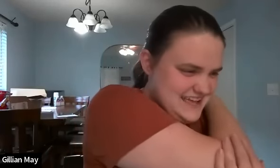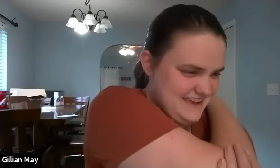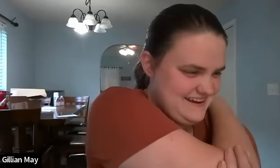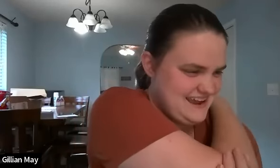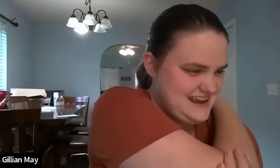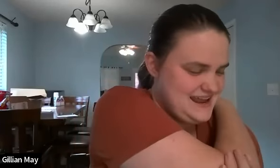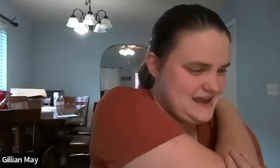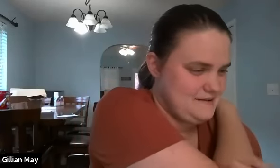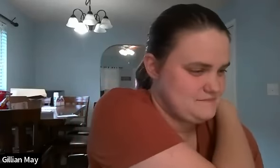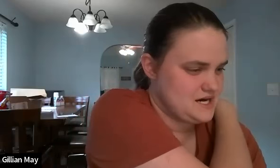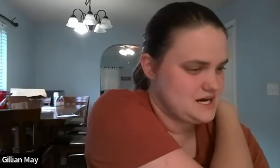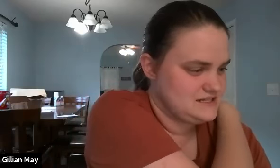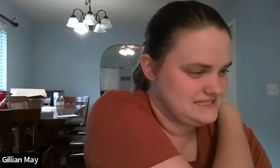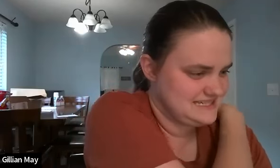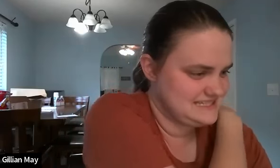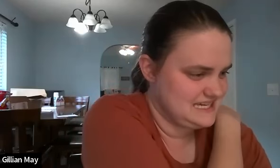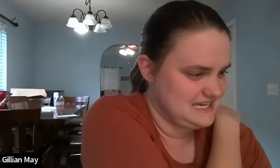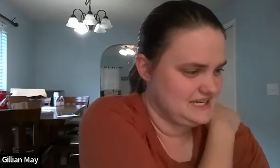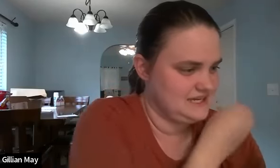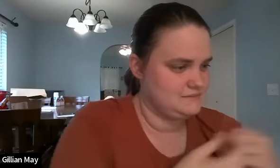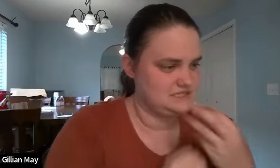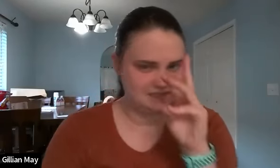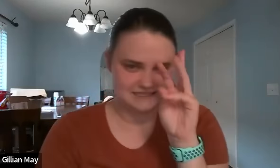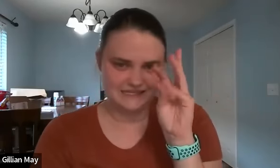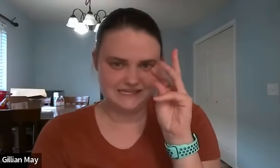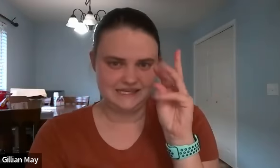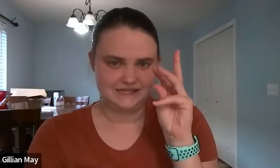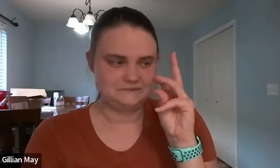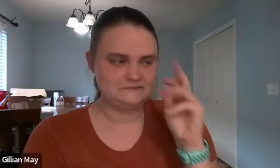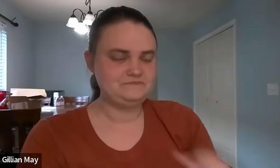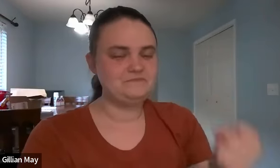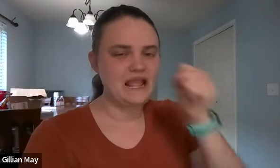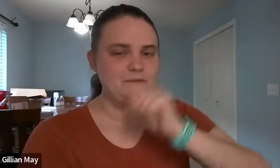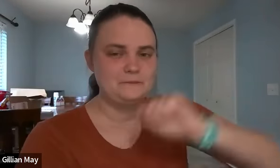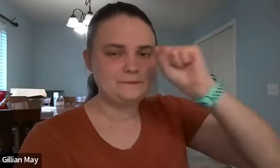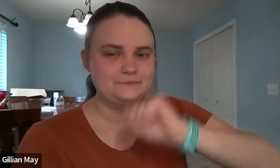All right. Number 16. Number 16.